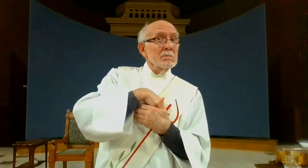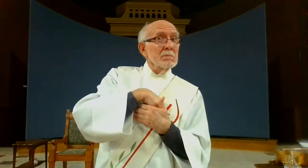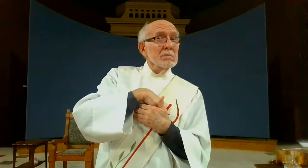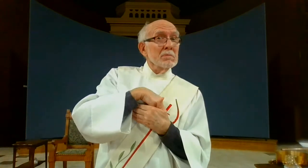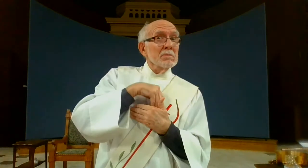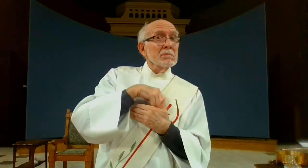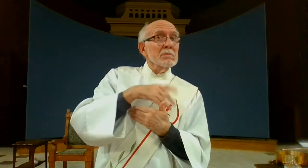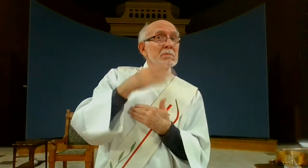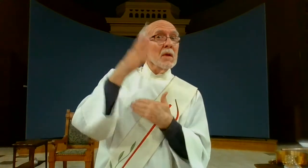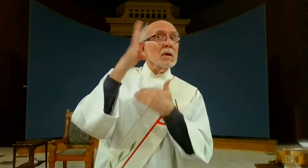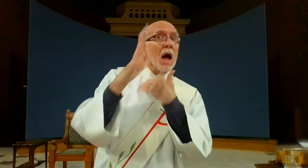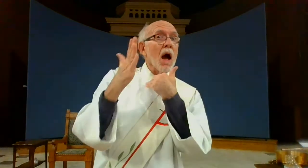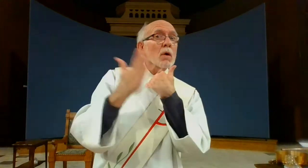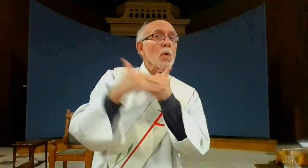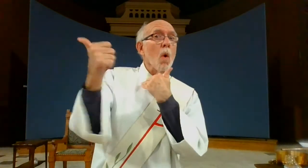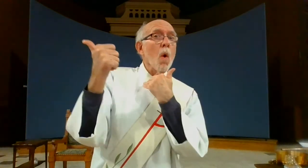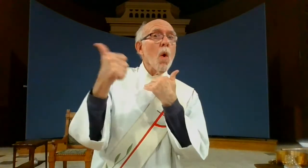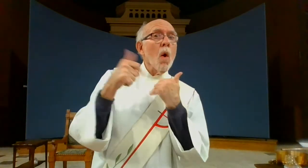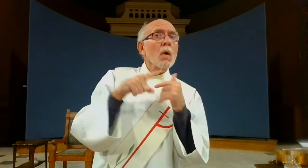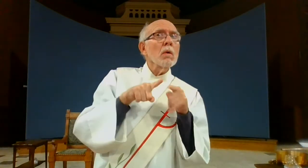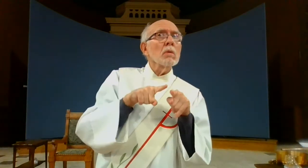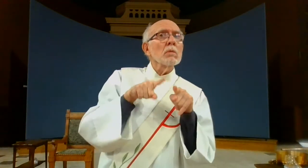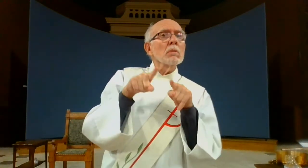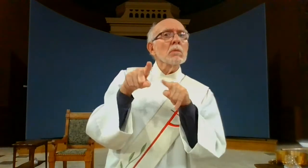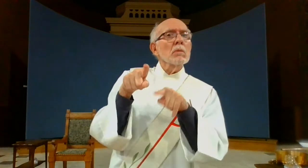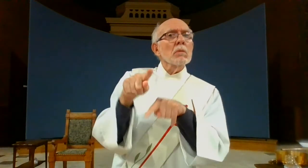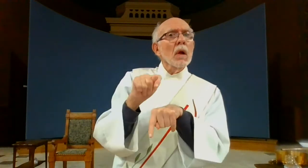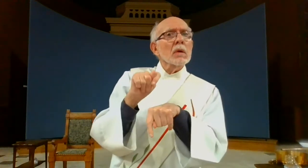But in his heart, he felt he was called to the temple